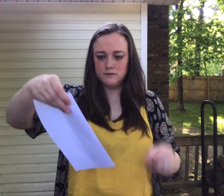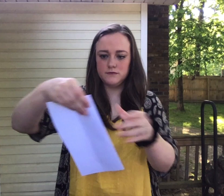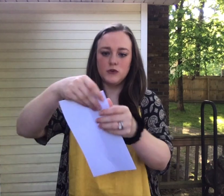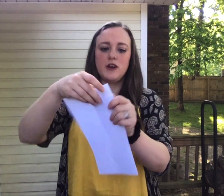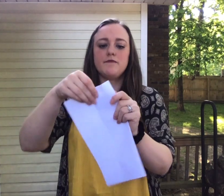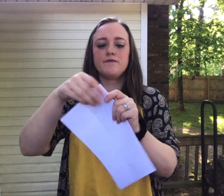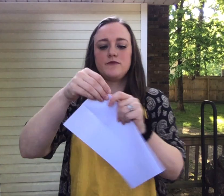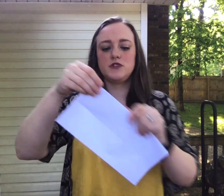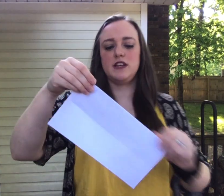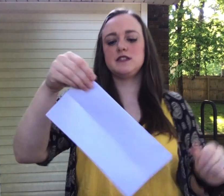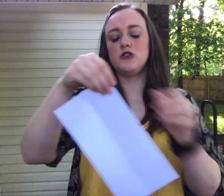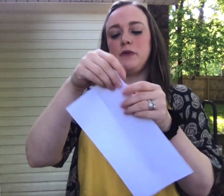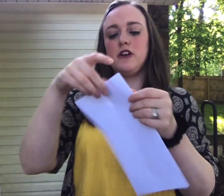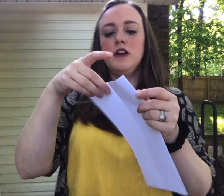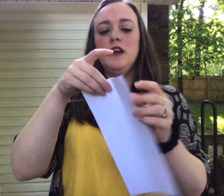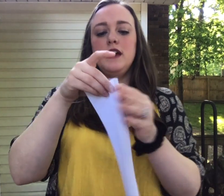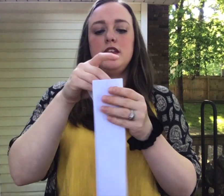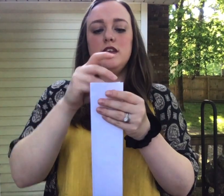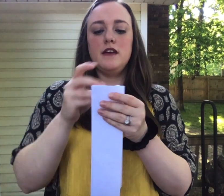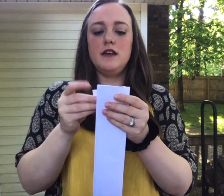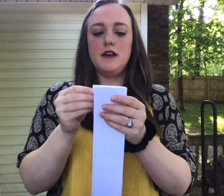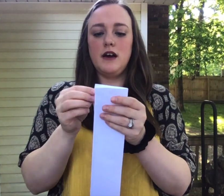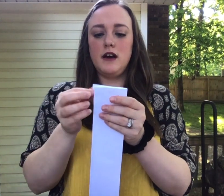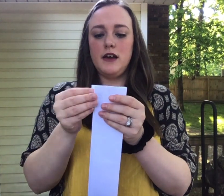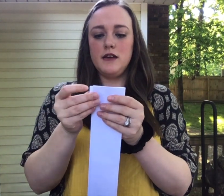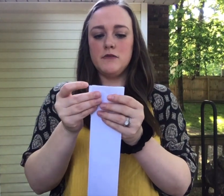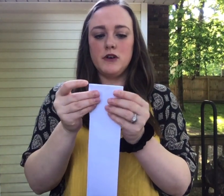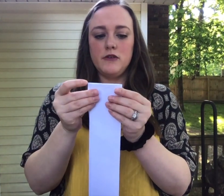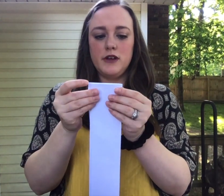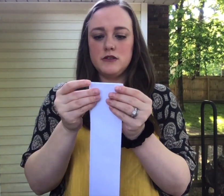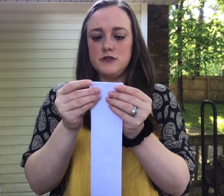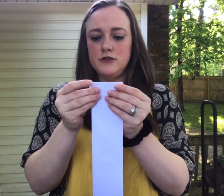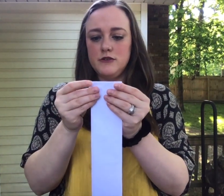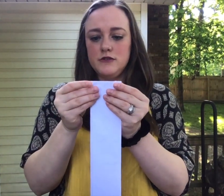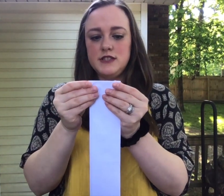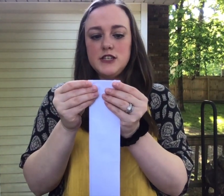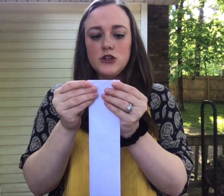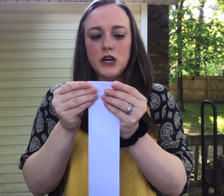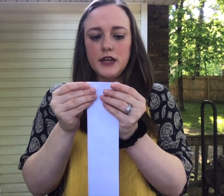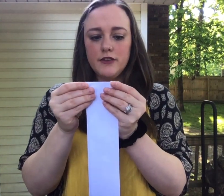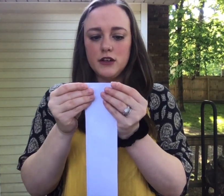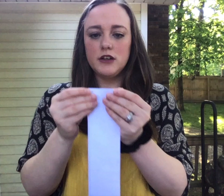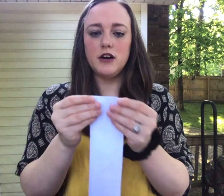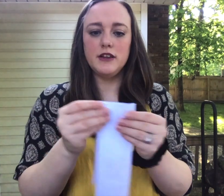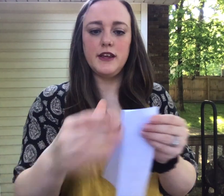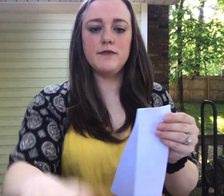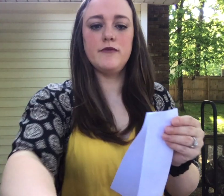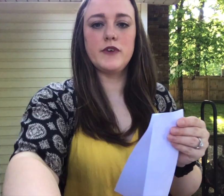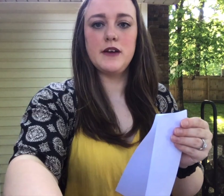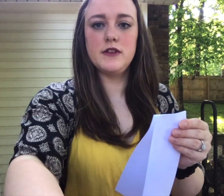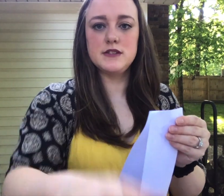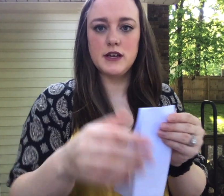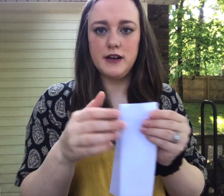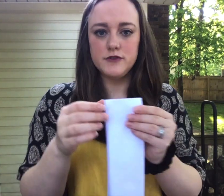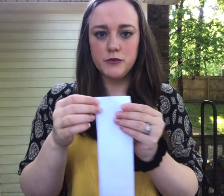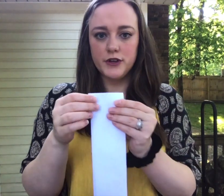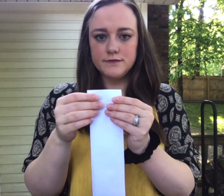Okay, so that's a little better. And then I am going to, still not even, golly. Okay, that's going to have to work.